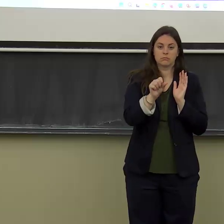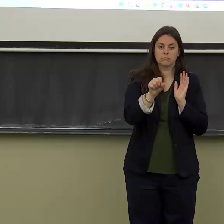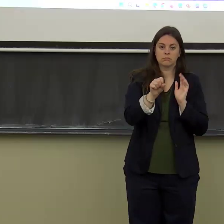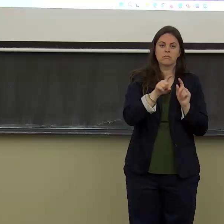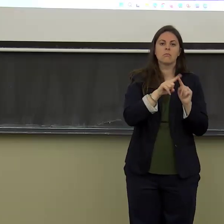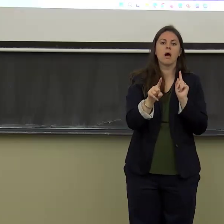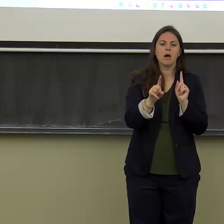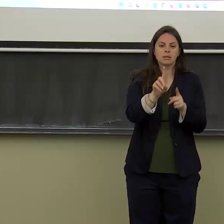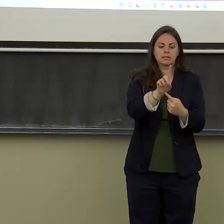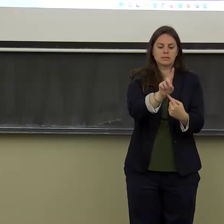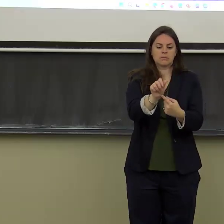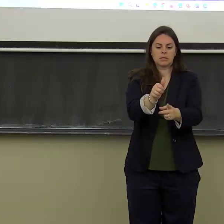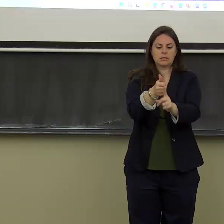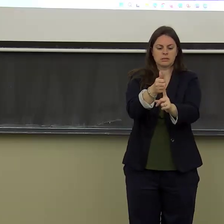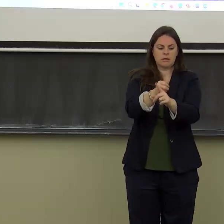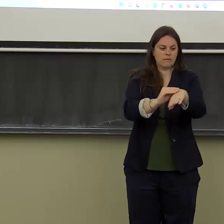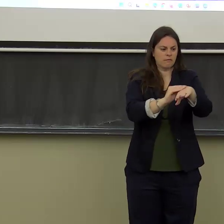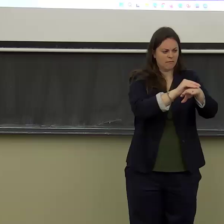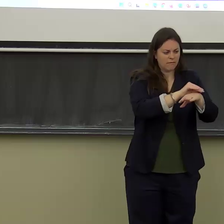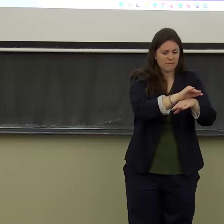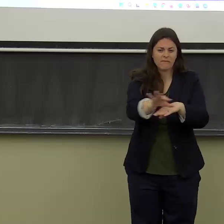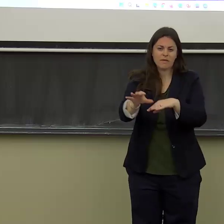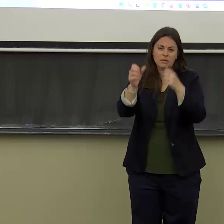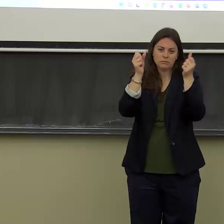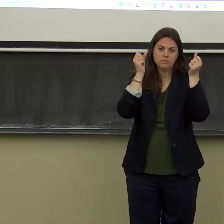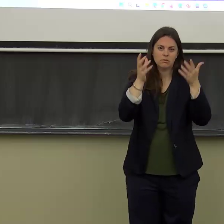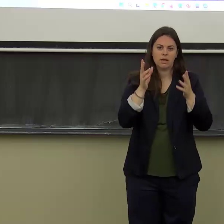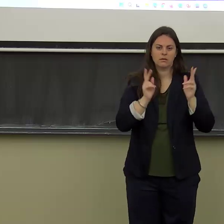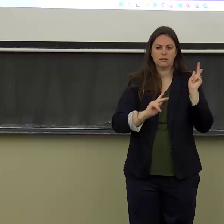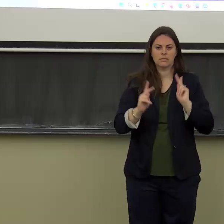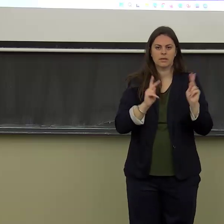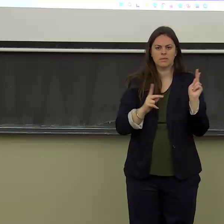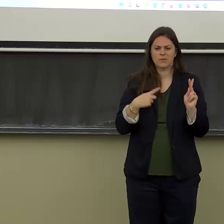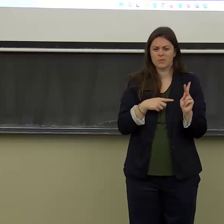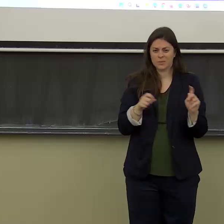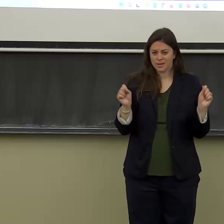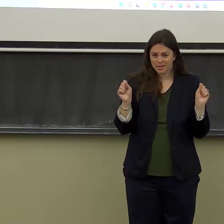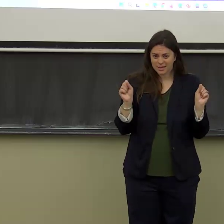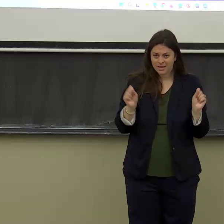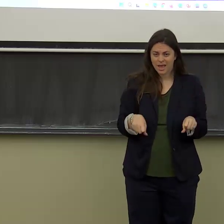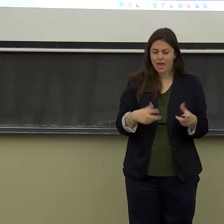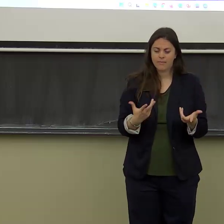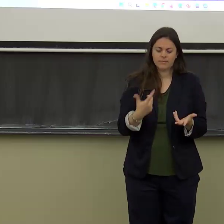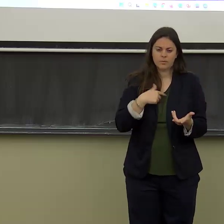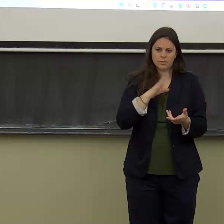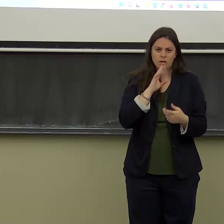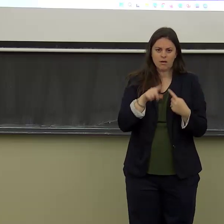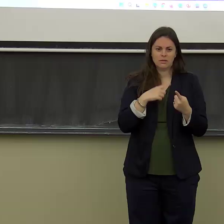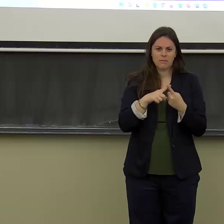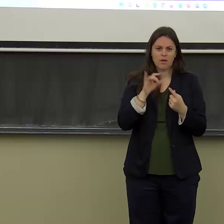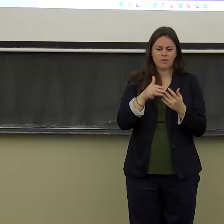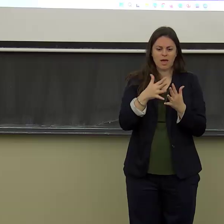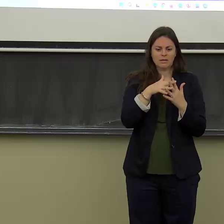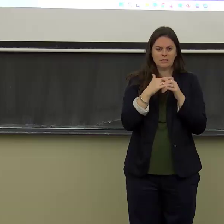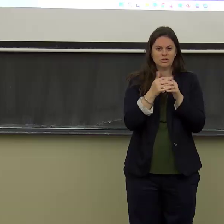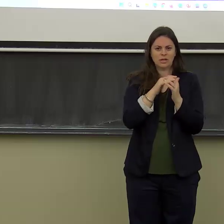disability itself affects so many more people, and we can. You know, we talk about intersectionality, but